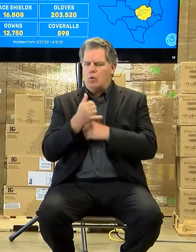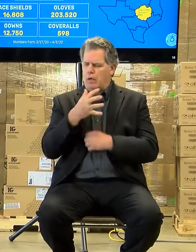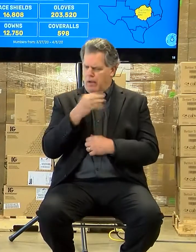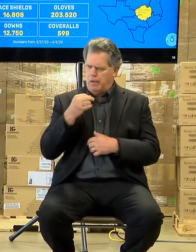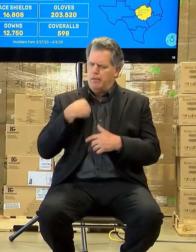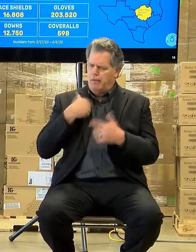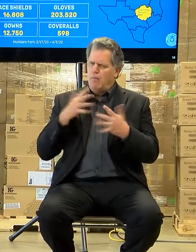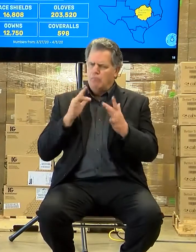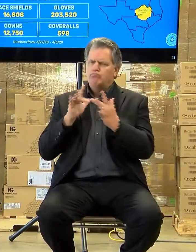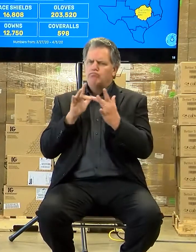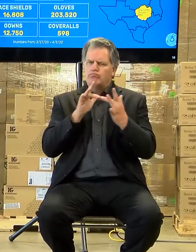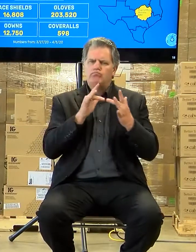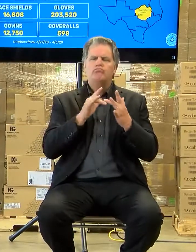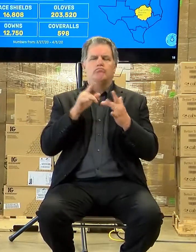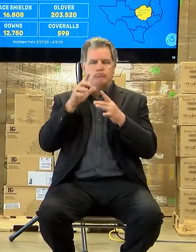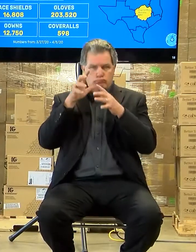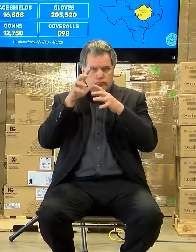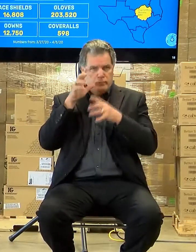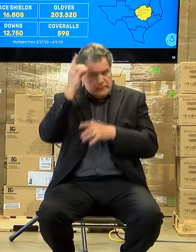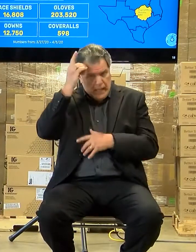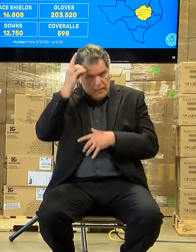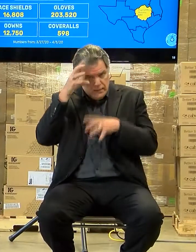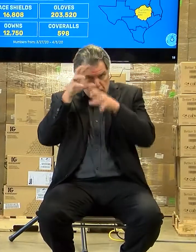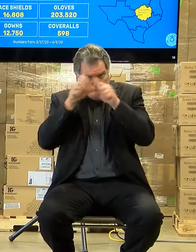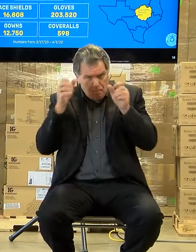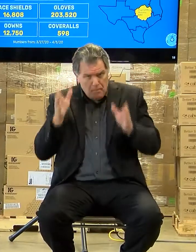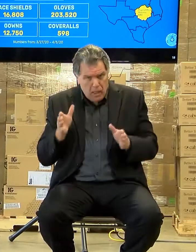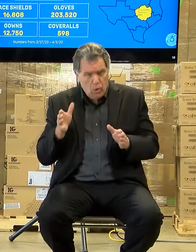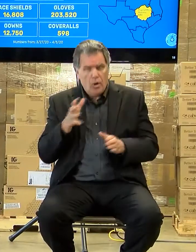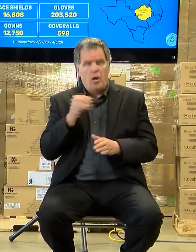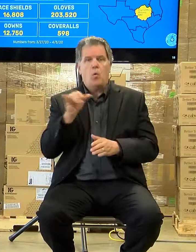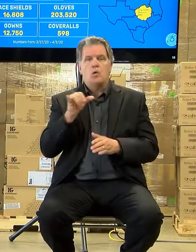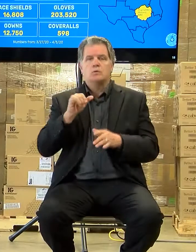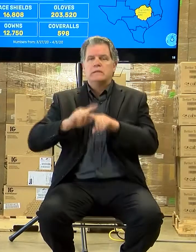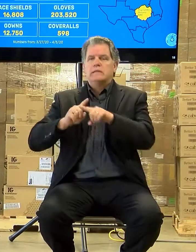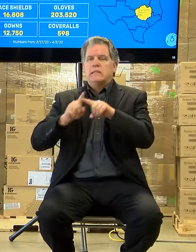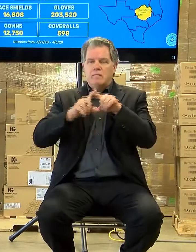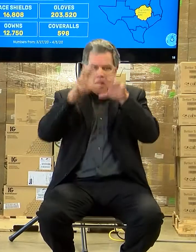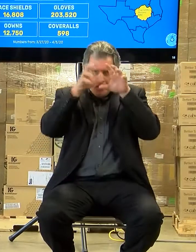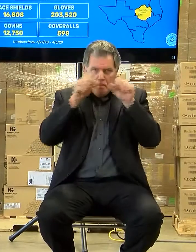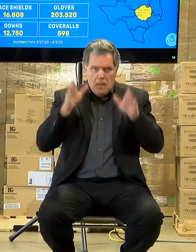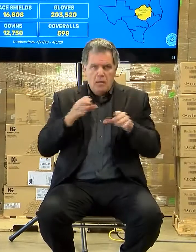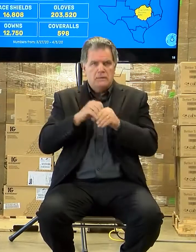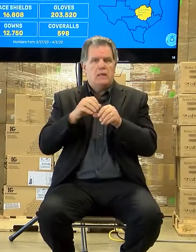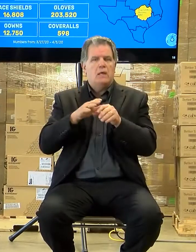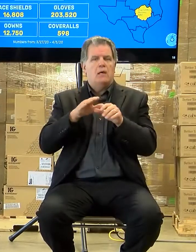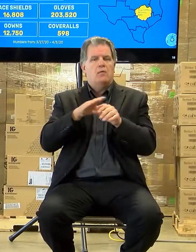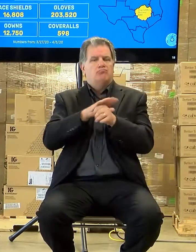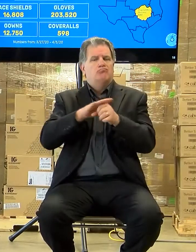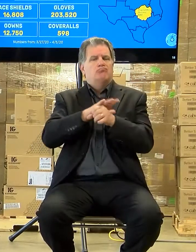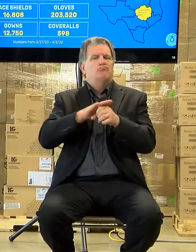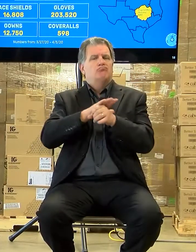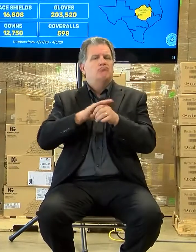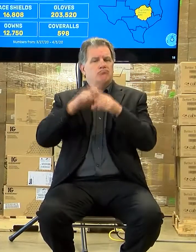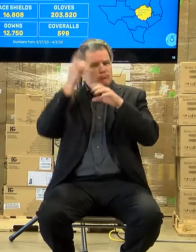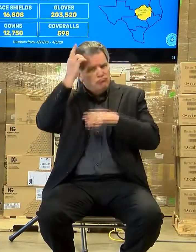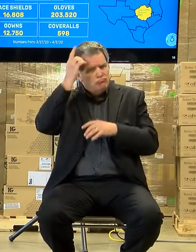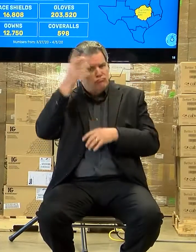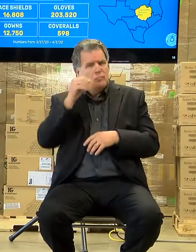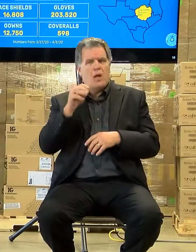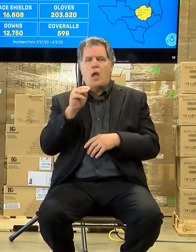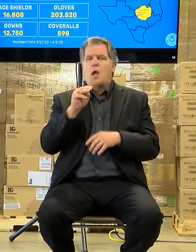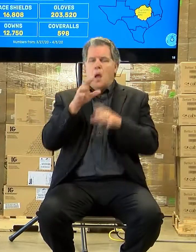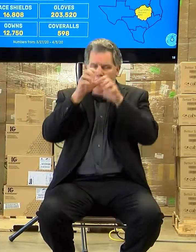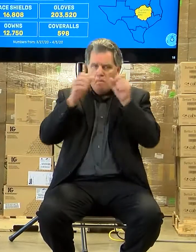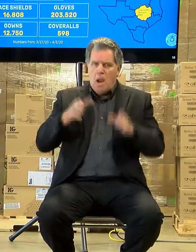with the Dallas mayor, as well as mayors in the Dallas region, as well as Mayor